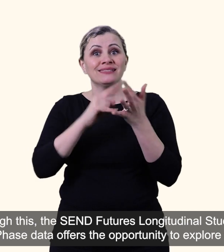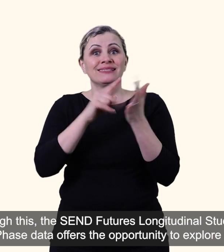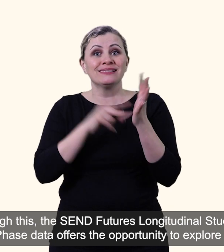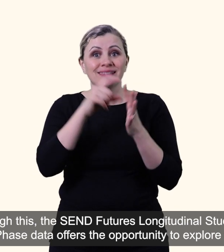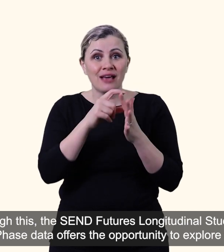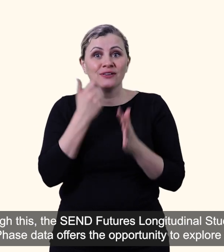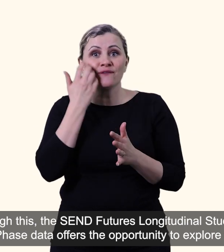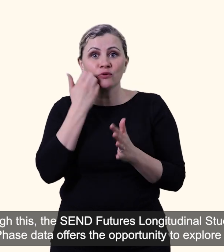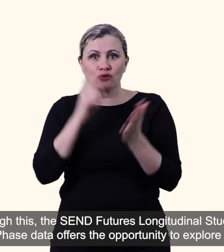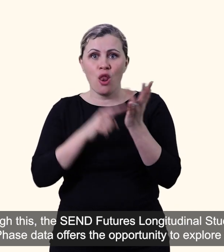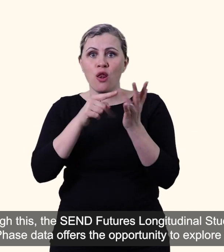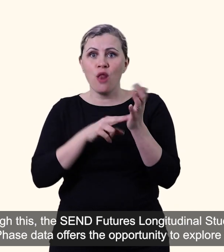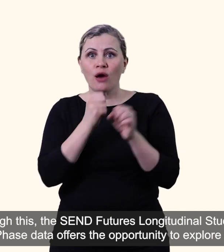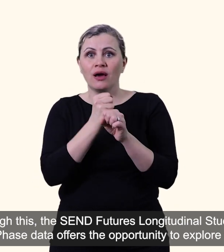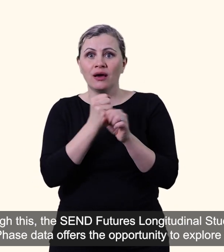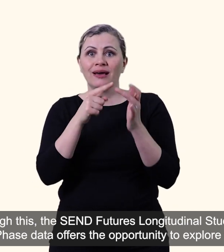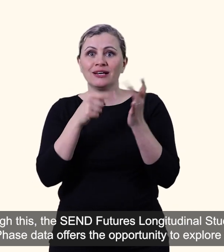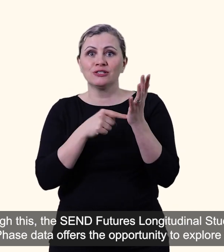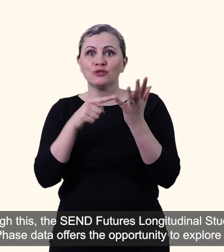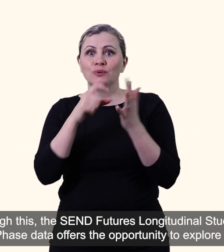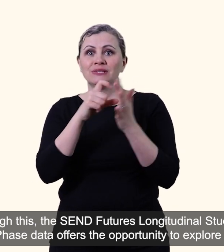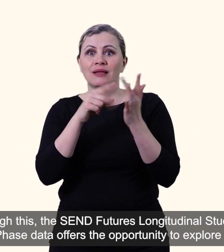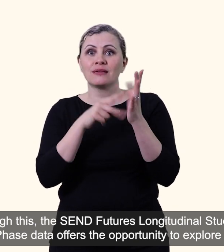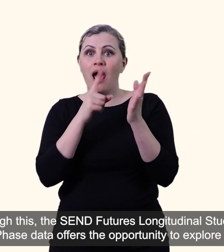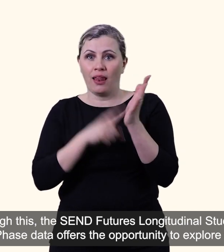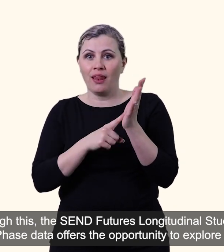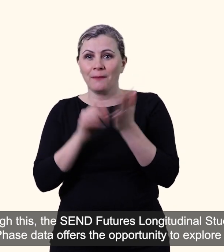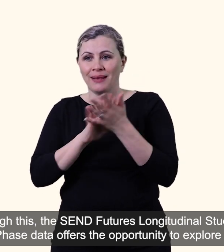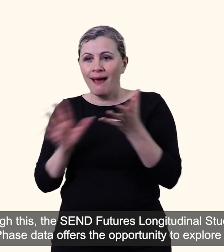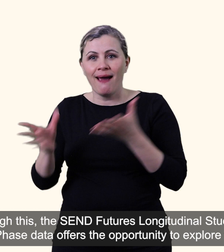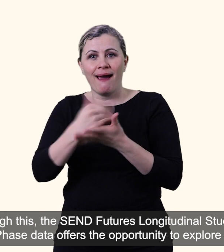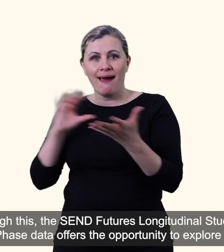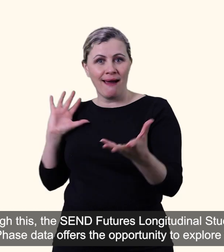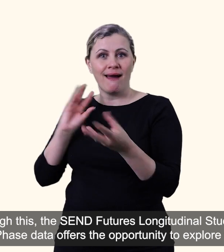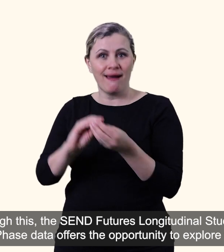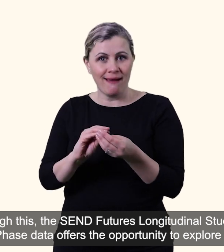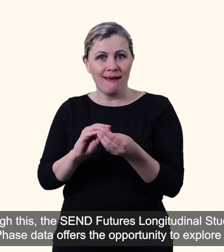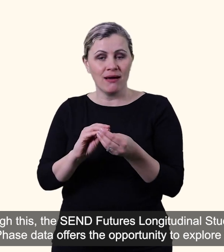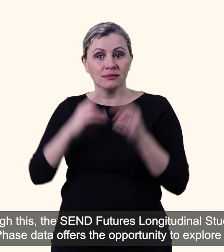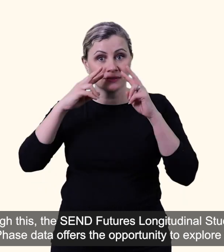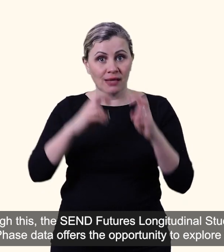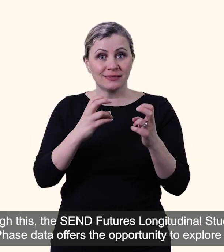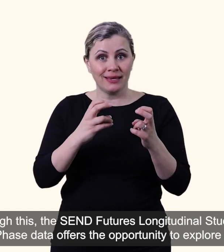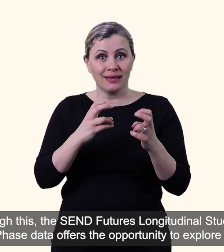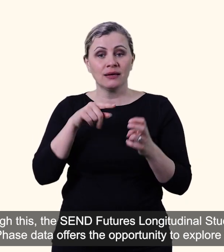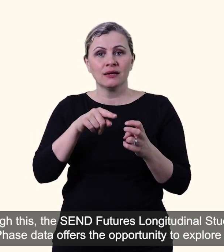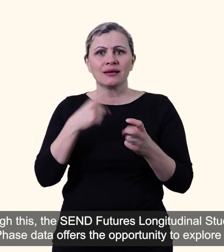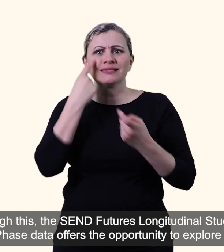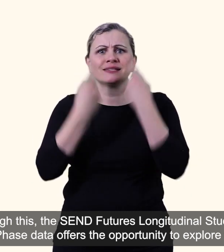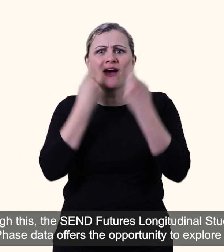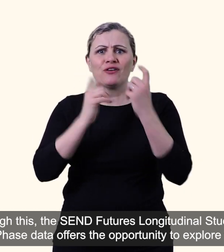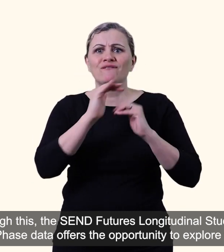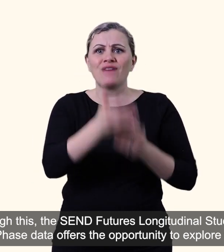Through this, the SEND Futures longitudinal study discovery phase data offers the opportunity to explore